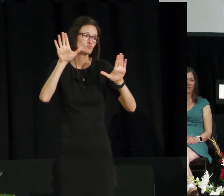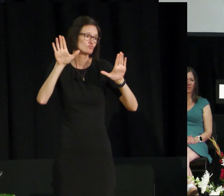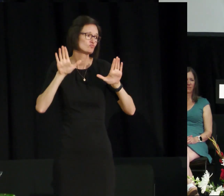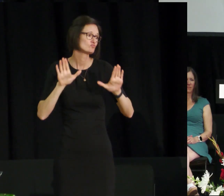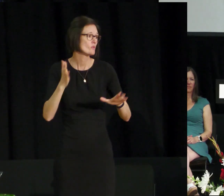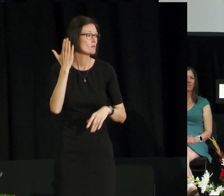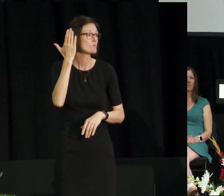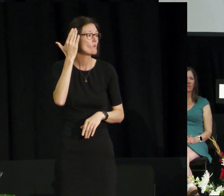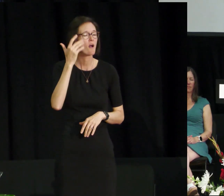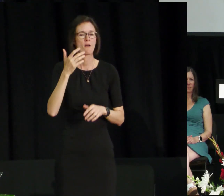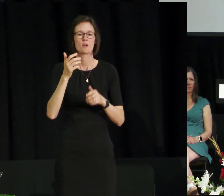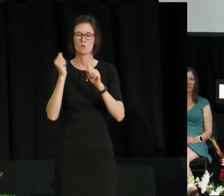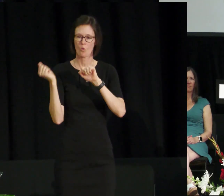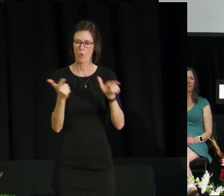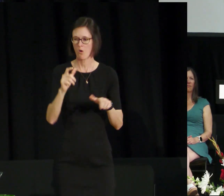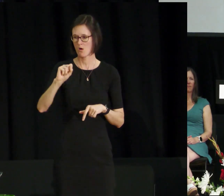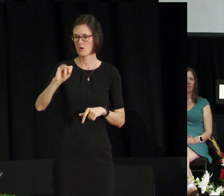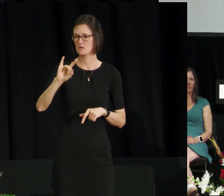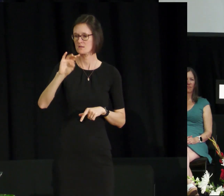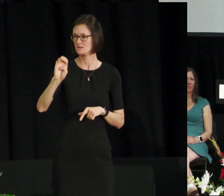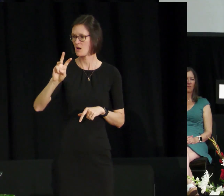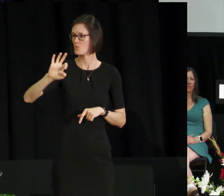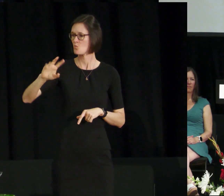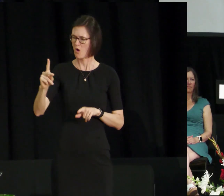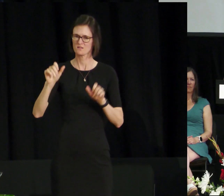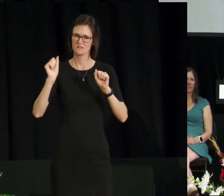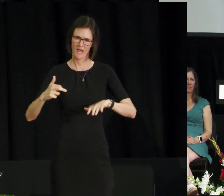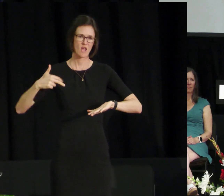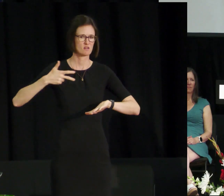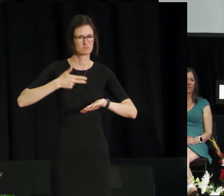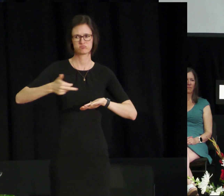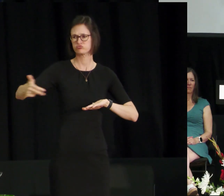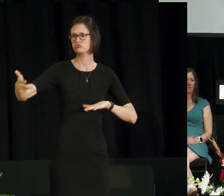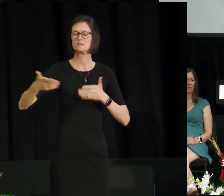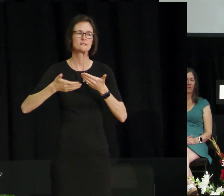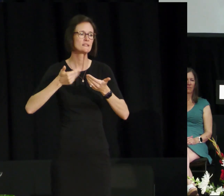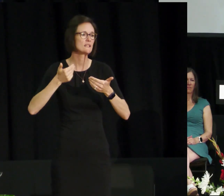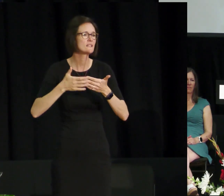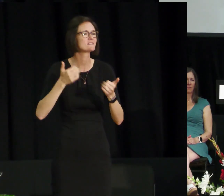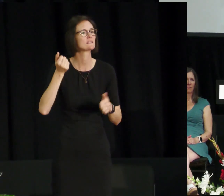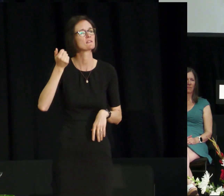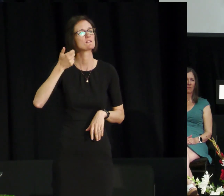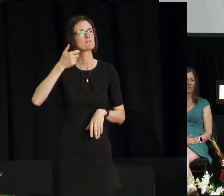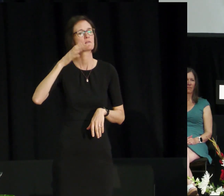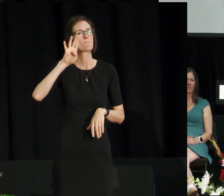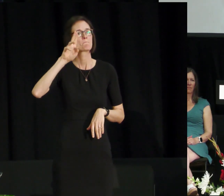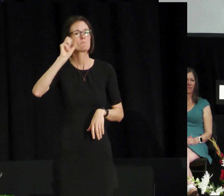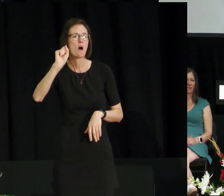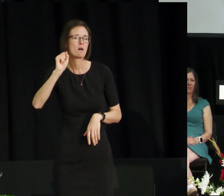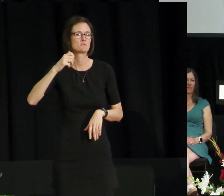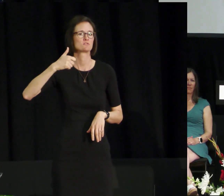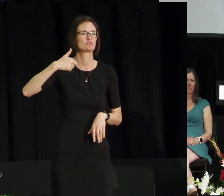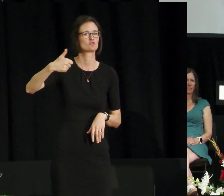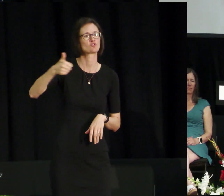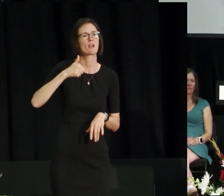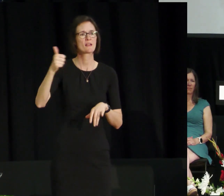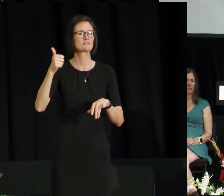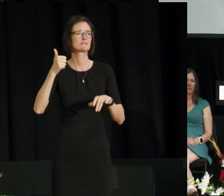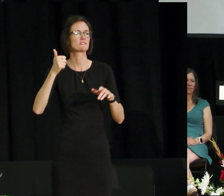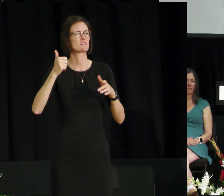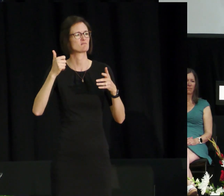walkable Transit went every 15, 20 minutes In all directions So I was able to make that transition